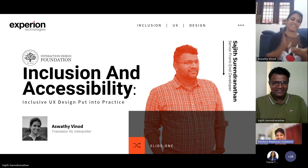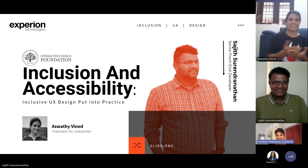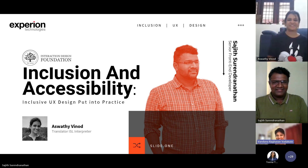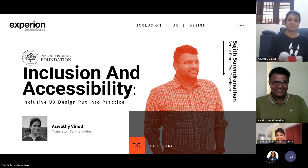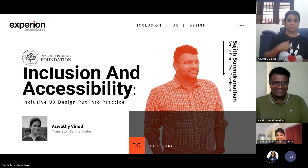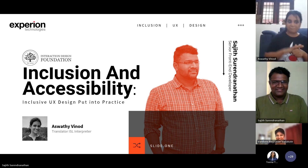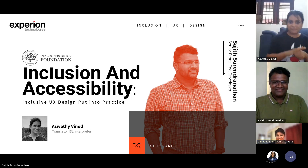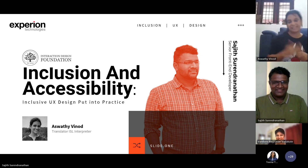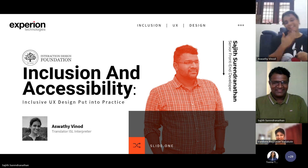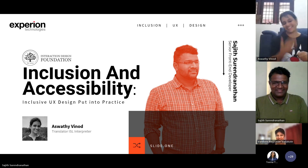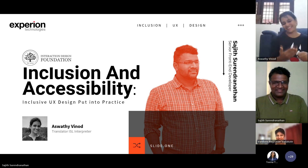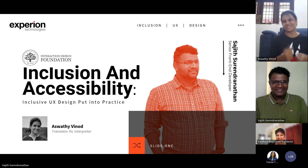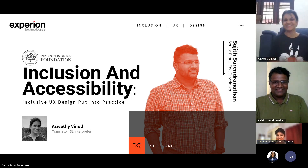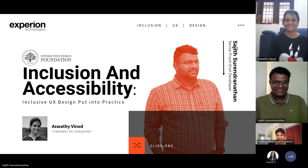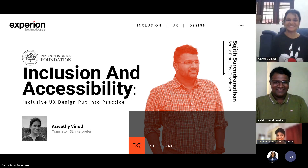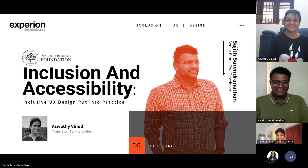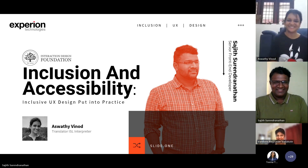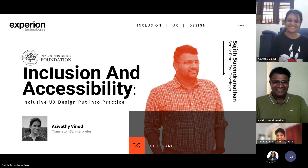schedule.